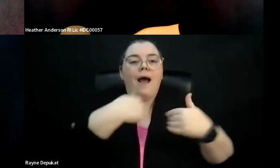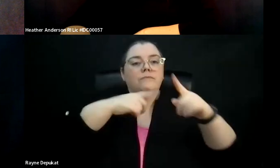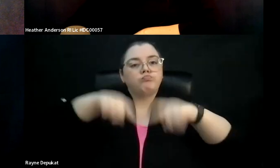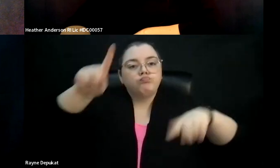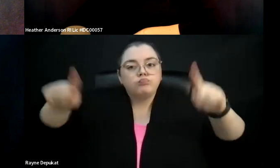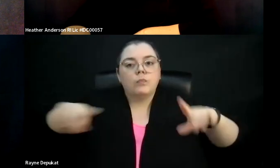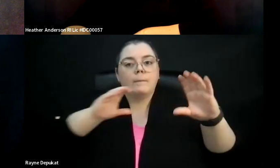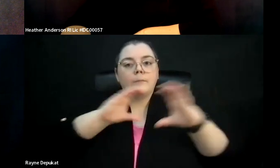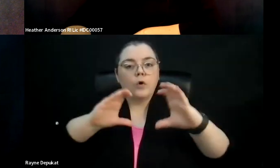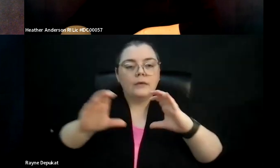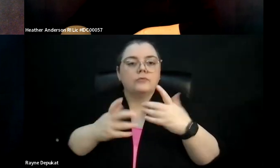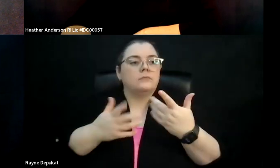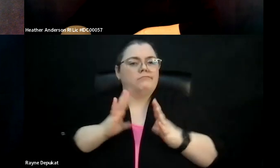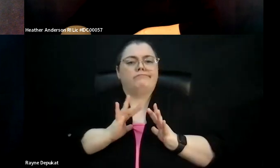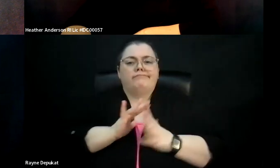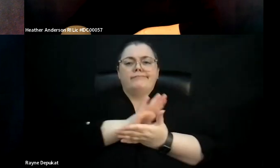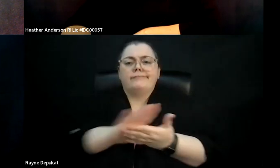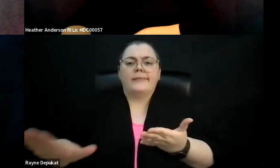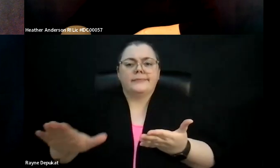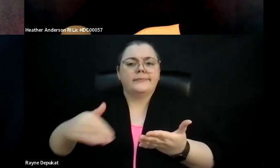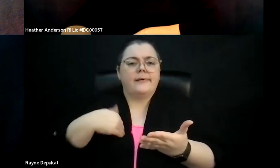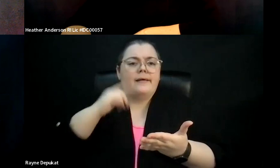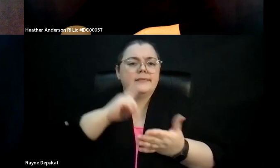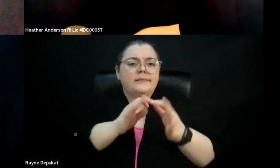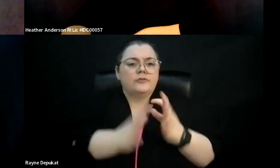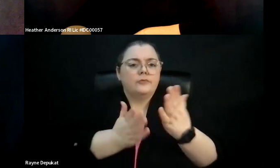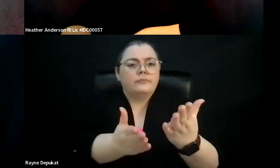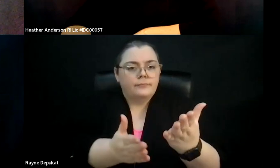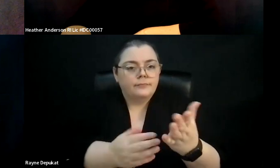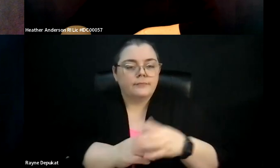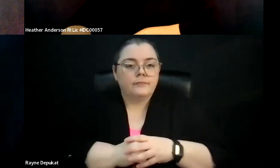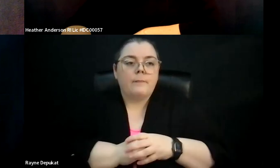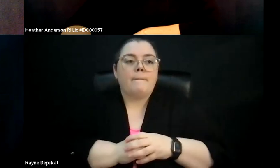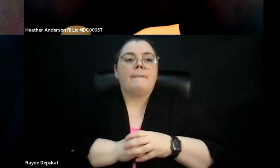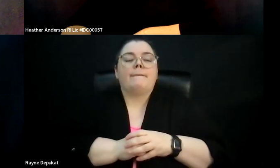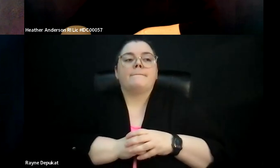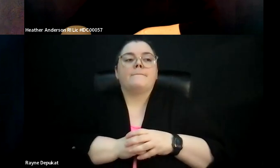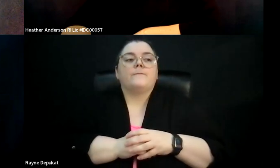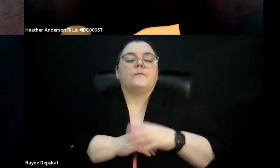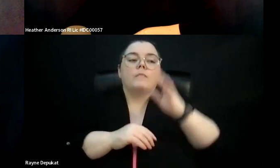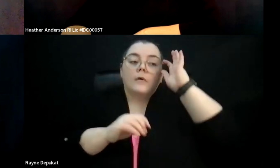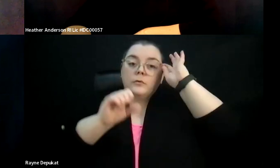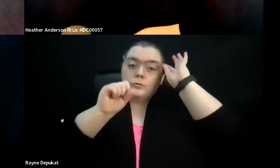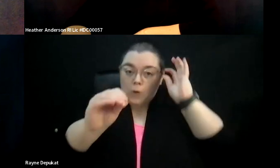And for any deaf folks joining who have a variety of communication, it's so great to have our deaf interpreters here with us tonight.